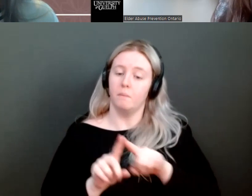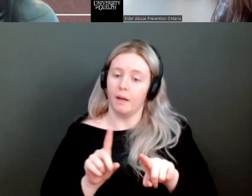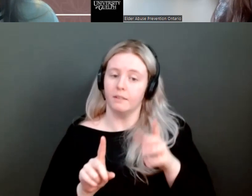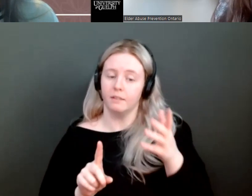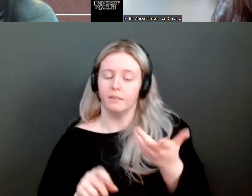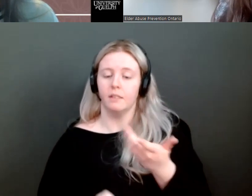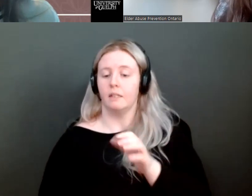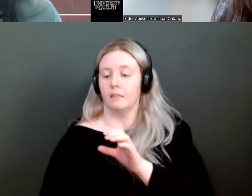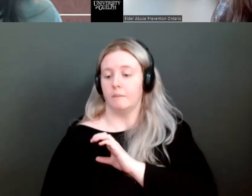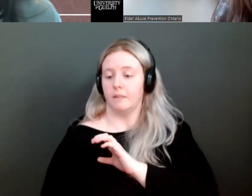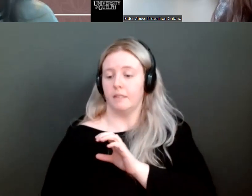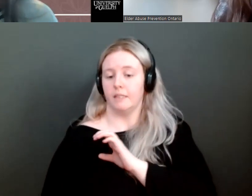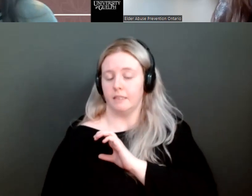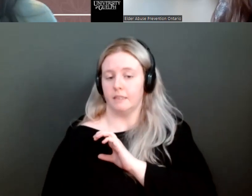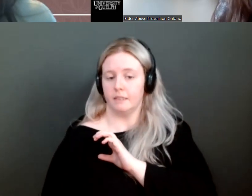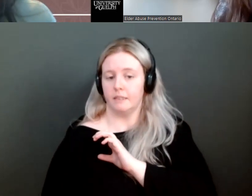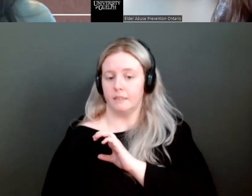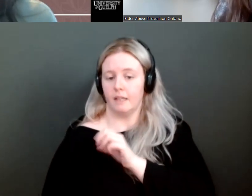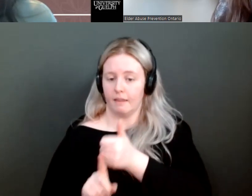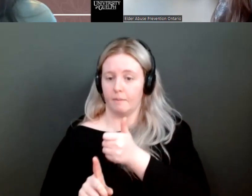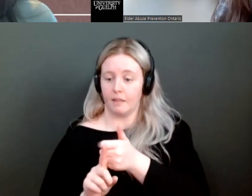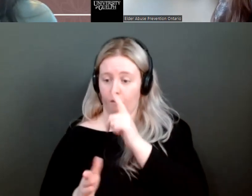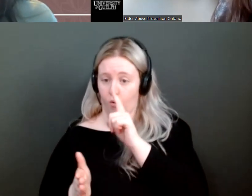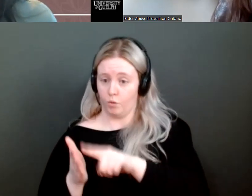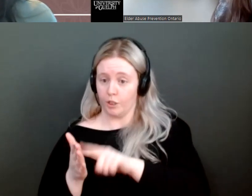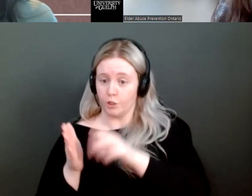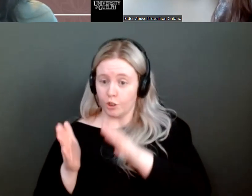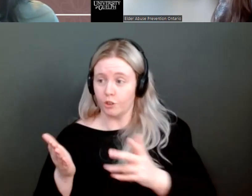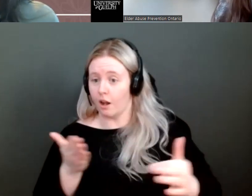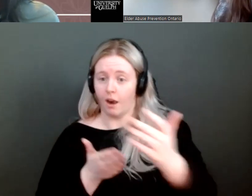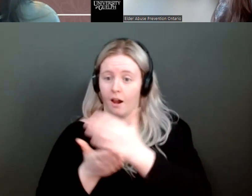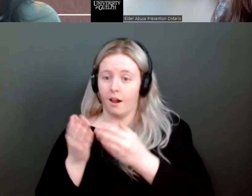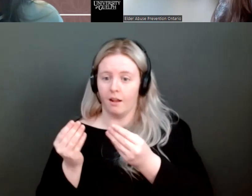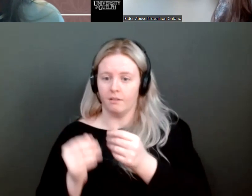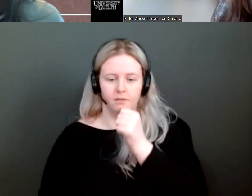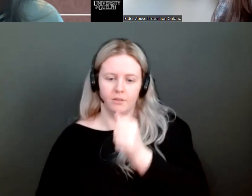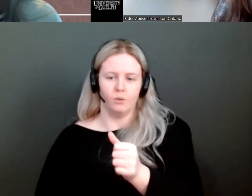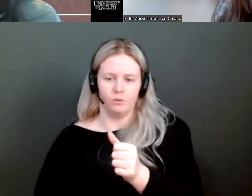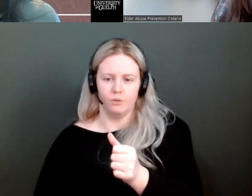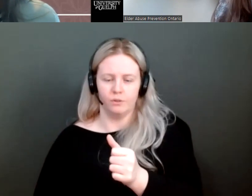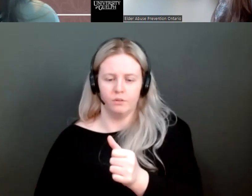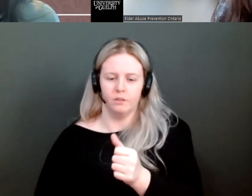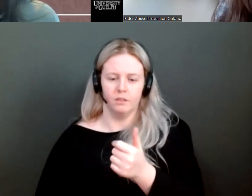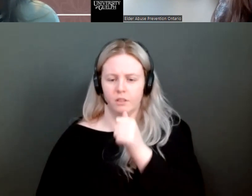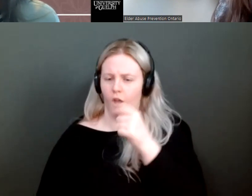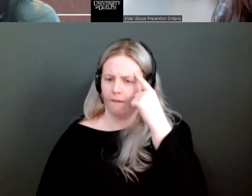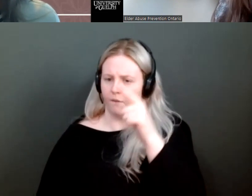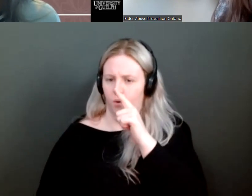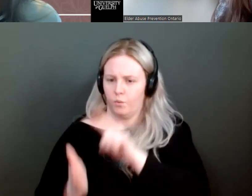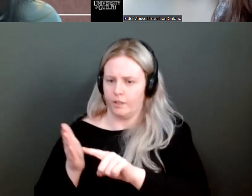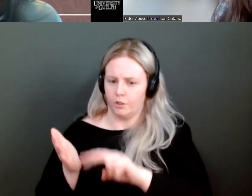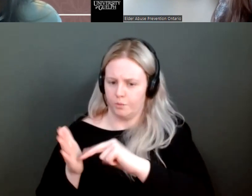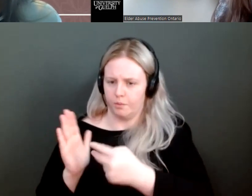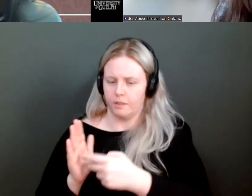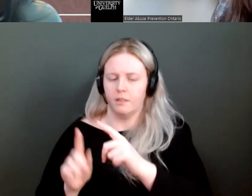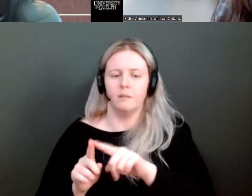police they're not researchers, and they don't really collect the data for research. And so we have to ask ourselves, what do we